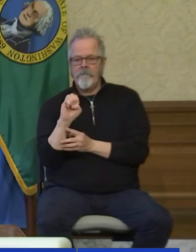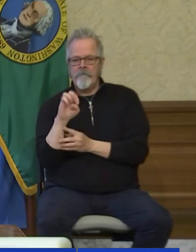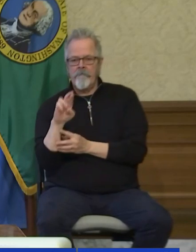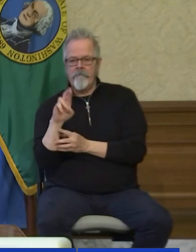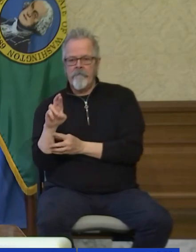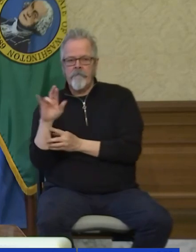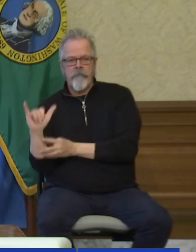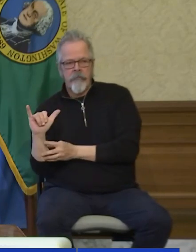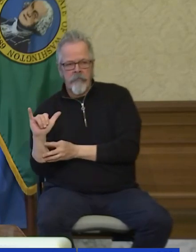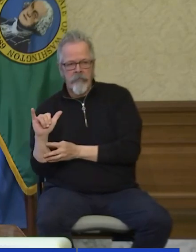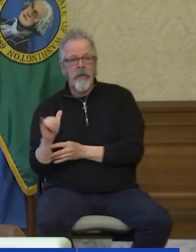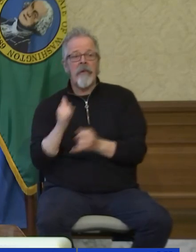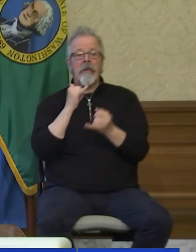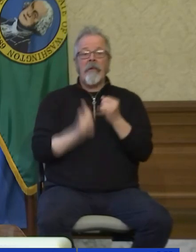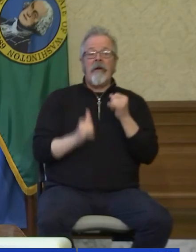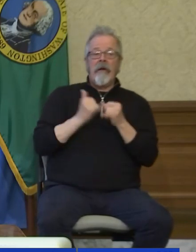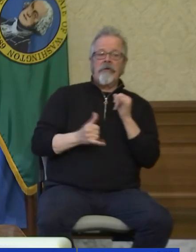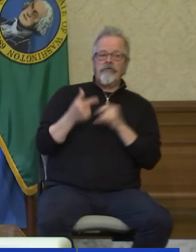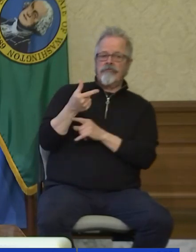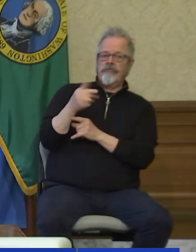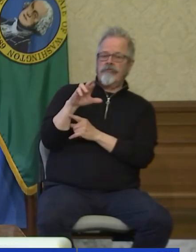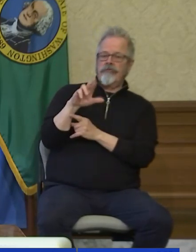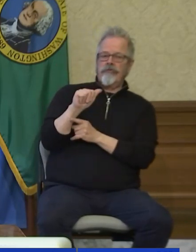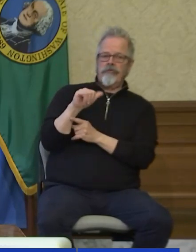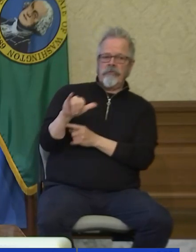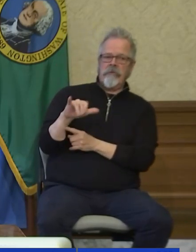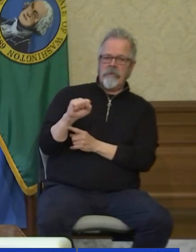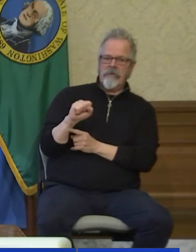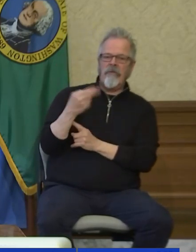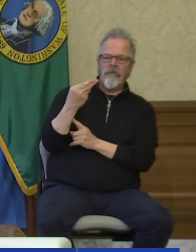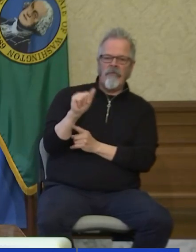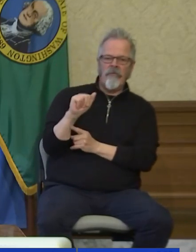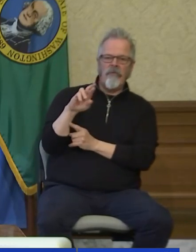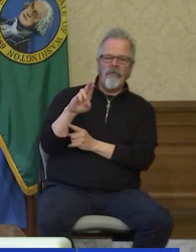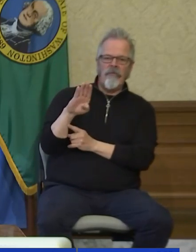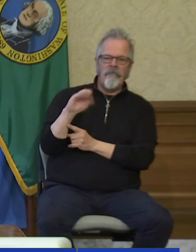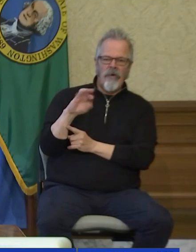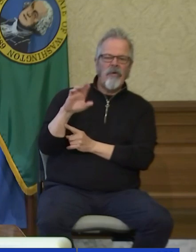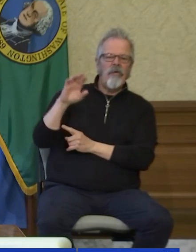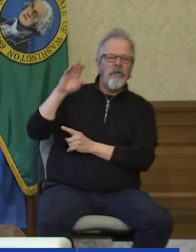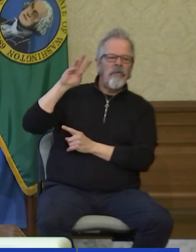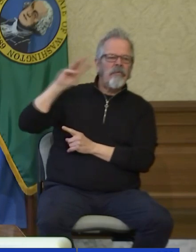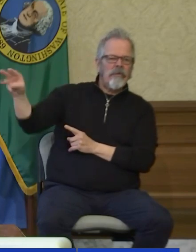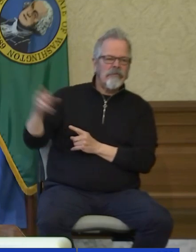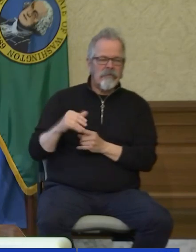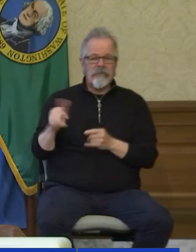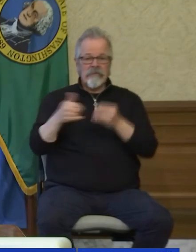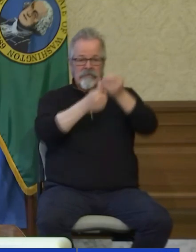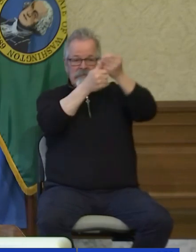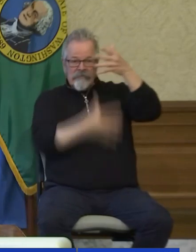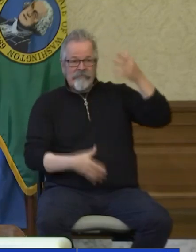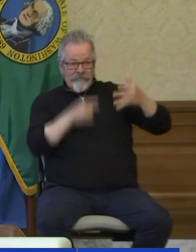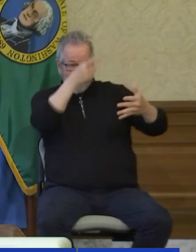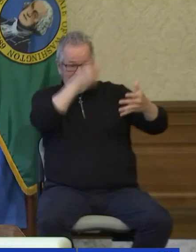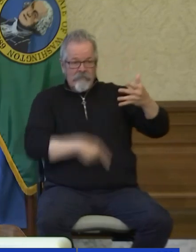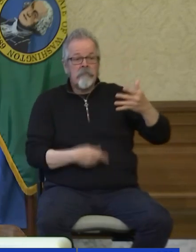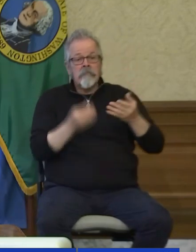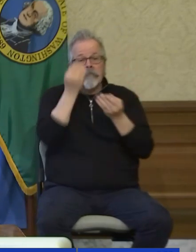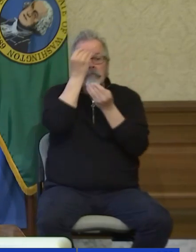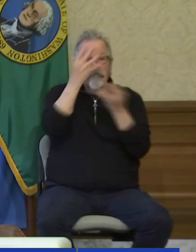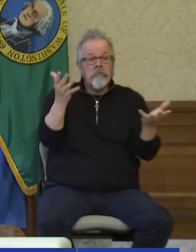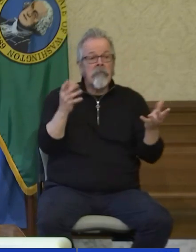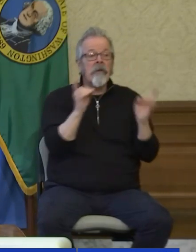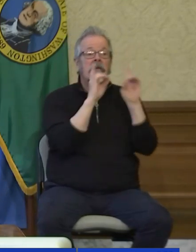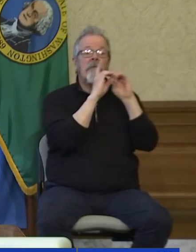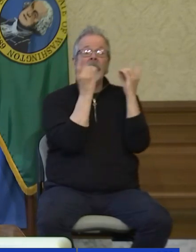well. So these counties will have a high bar to meet, but if they can get there, they can go forward with local plans.